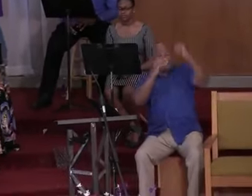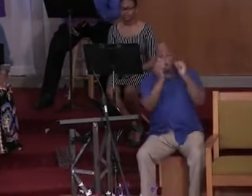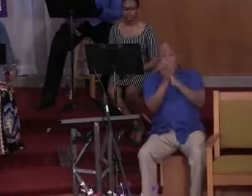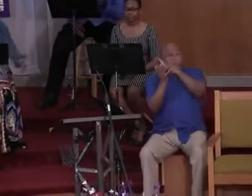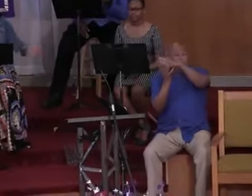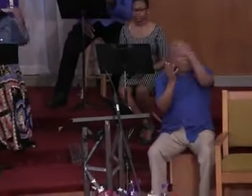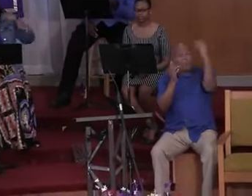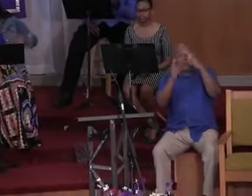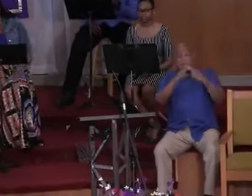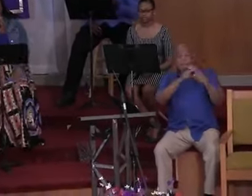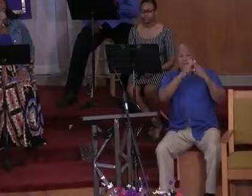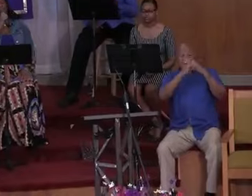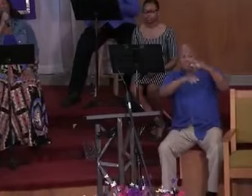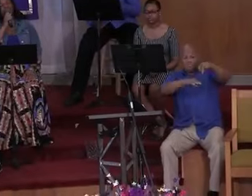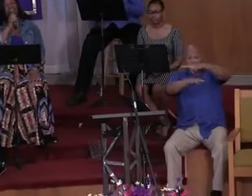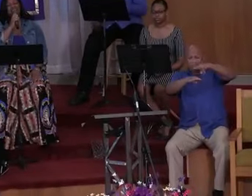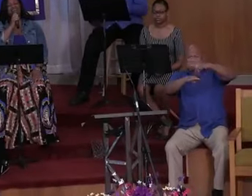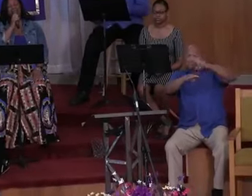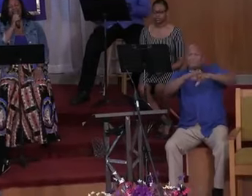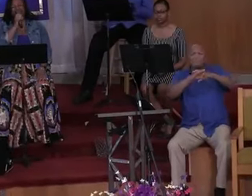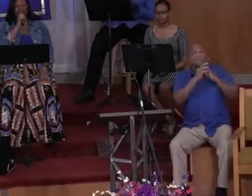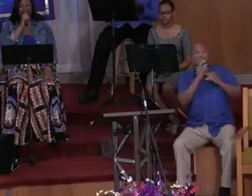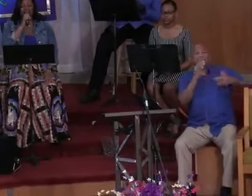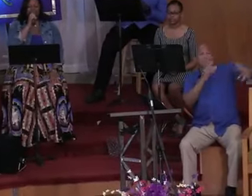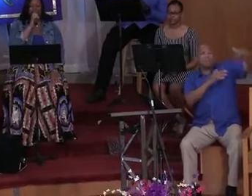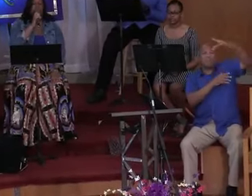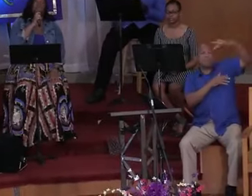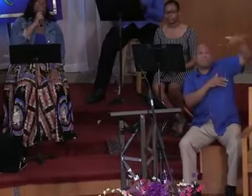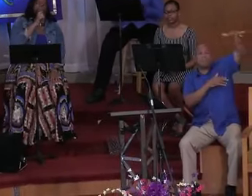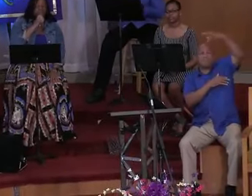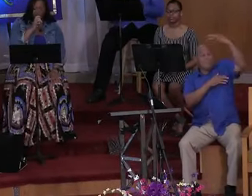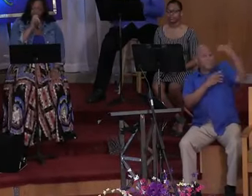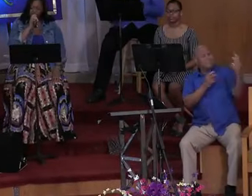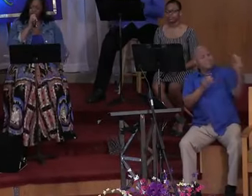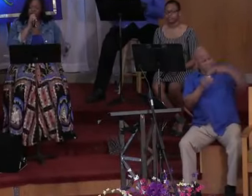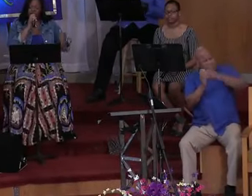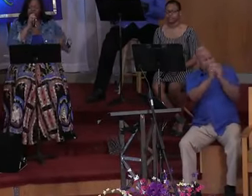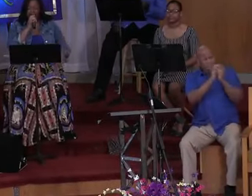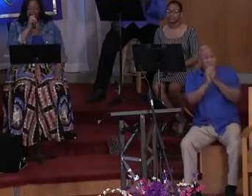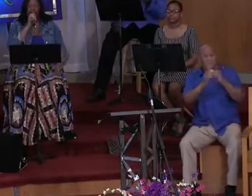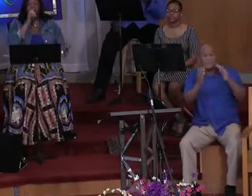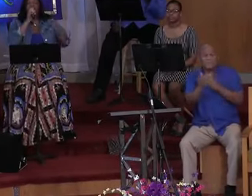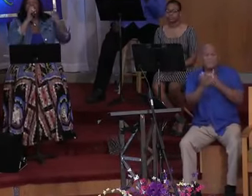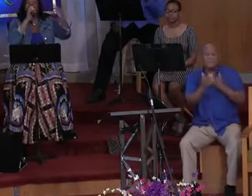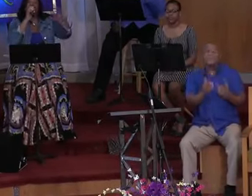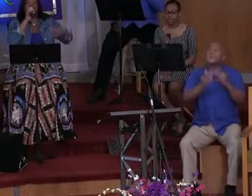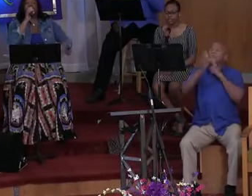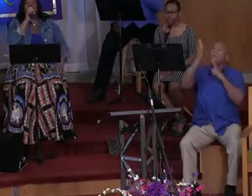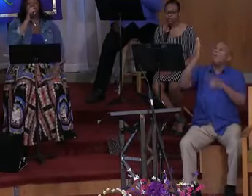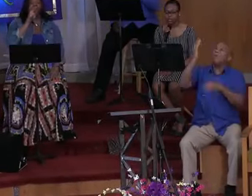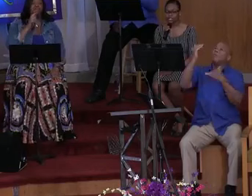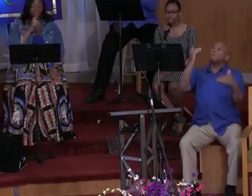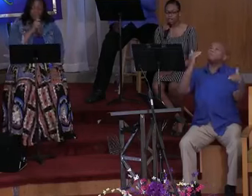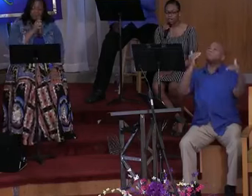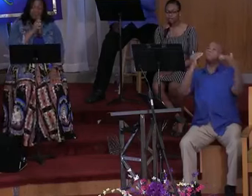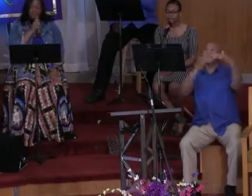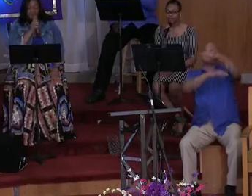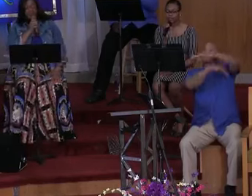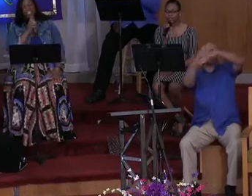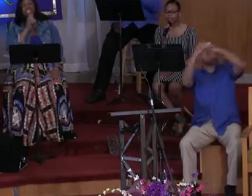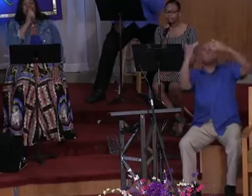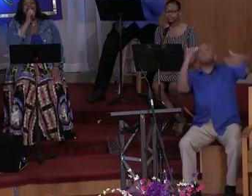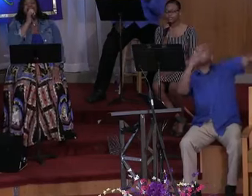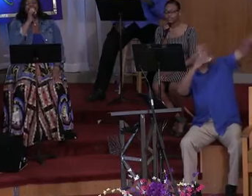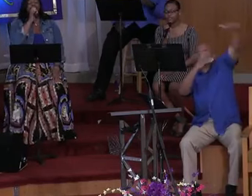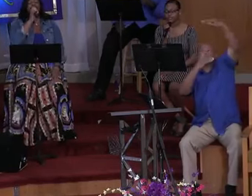Hallelujah. Join in praise and worship with us. Hallelujah. The Lord is high above the heavens. The Lord is high above